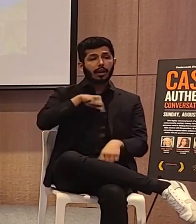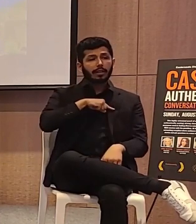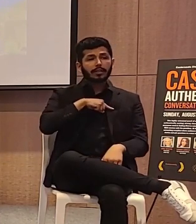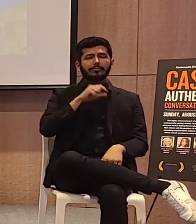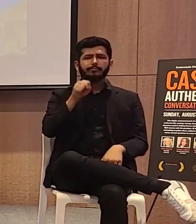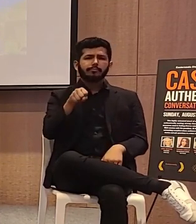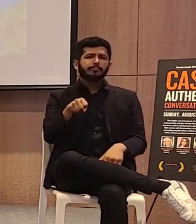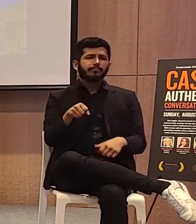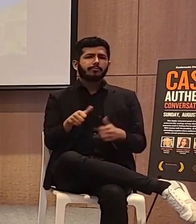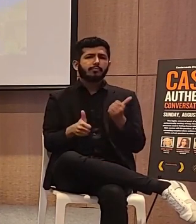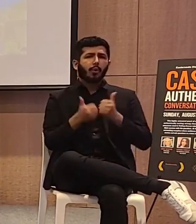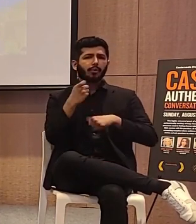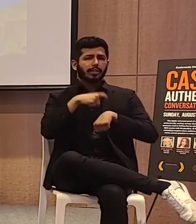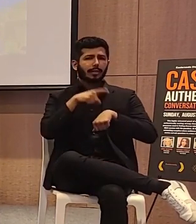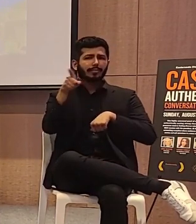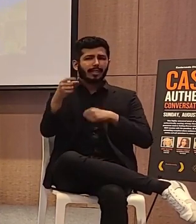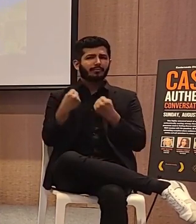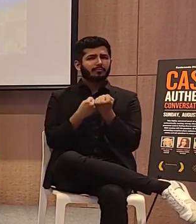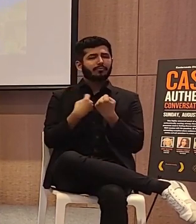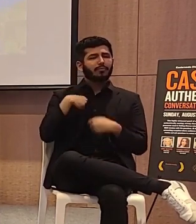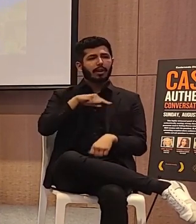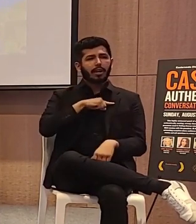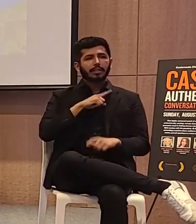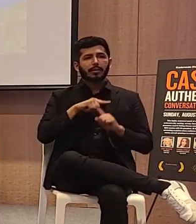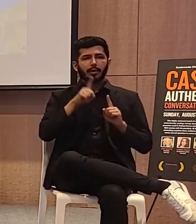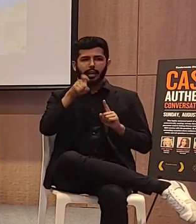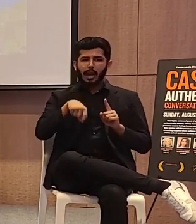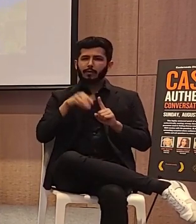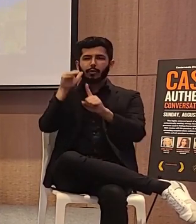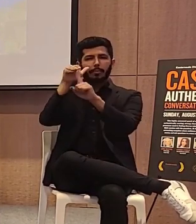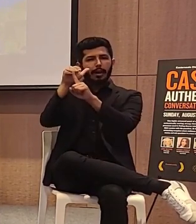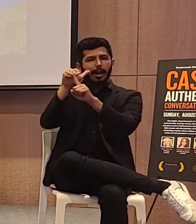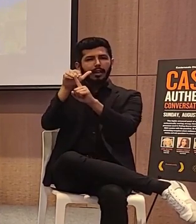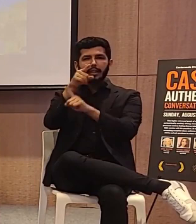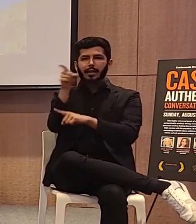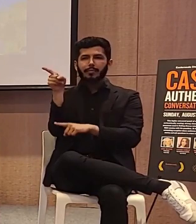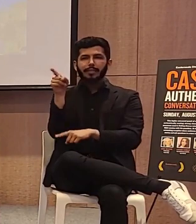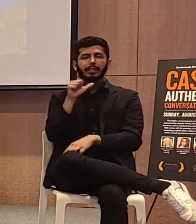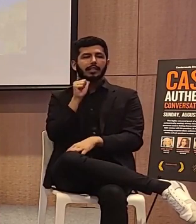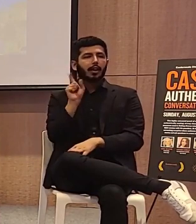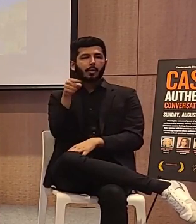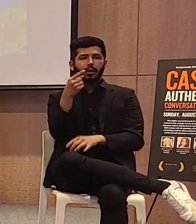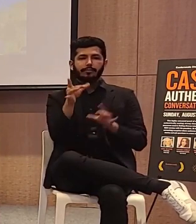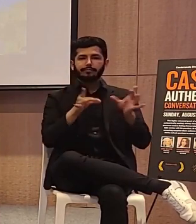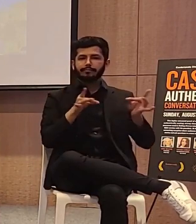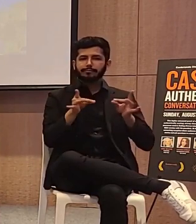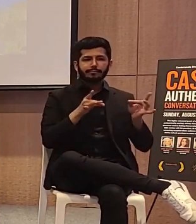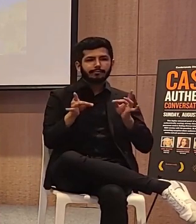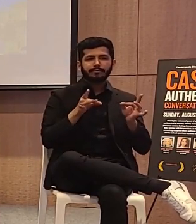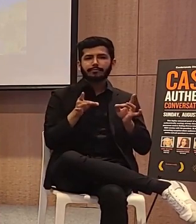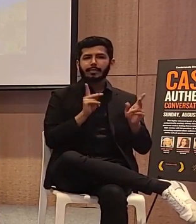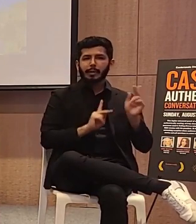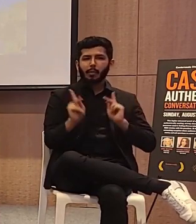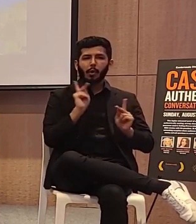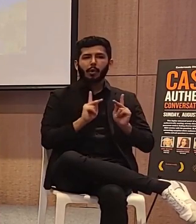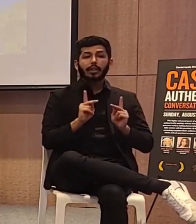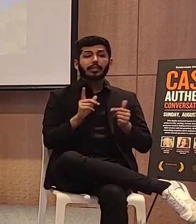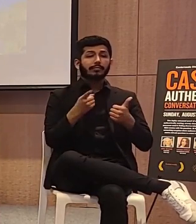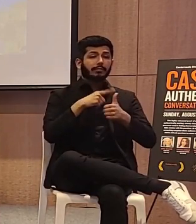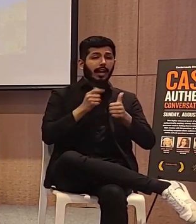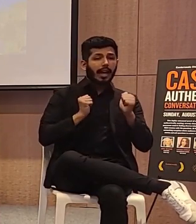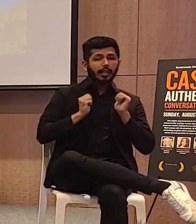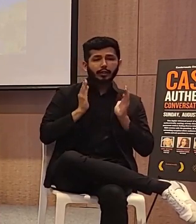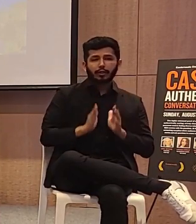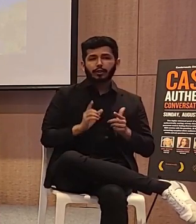are mostly on our side, but we need to remind them. And it's not just us casting people, it's actors, it's the writers, it's